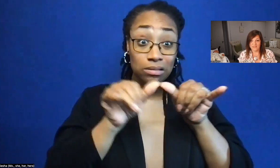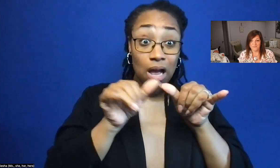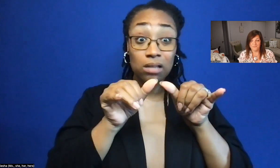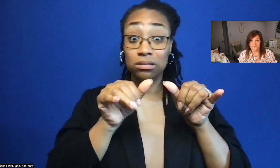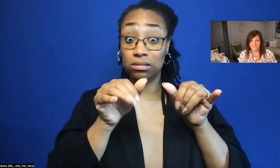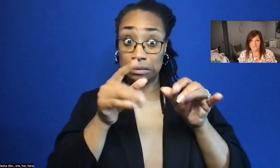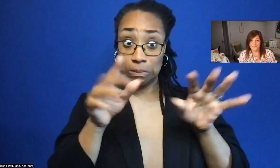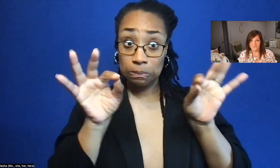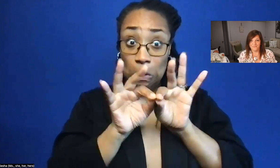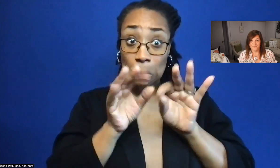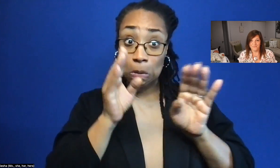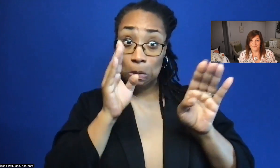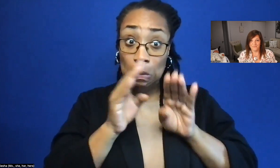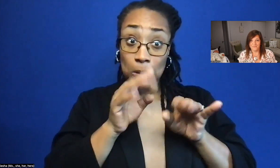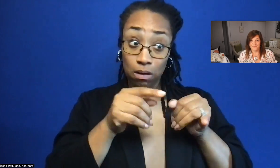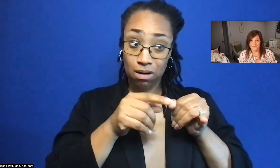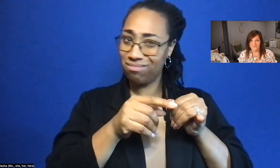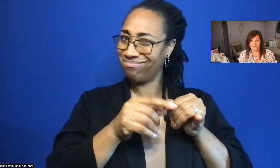feeds.